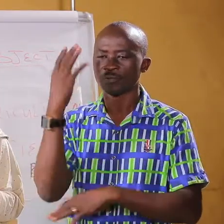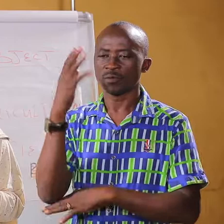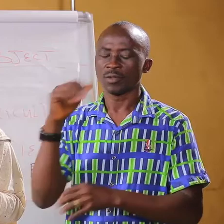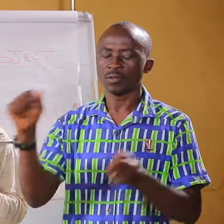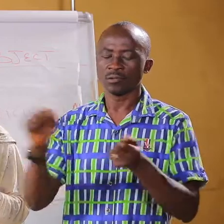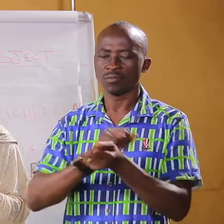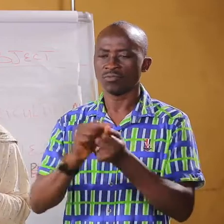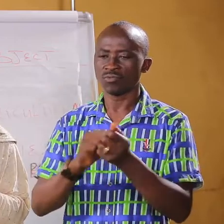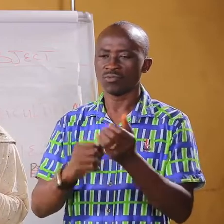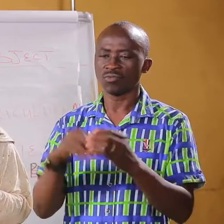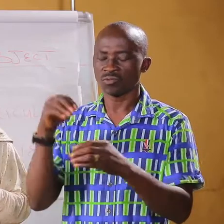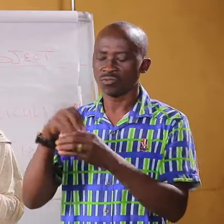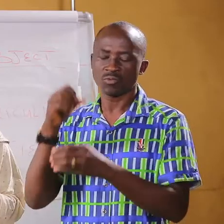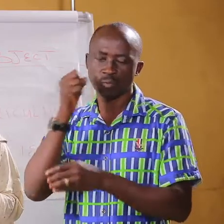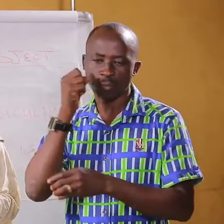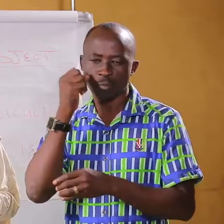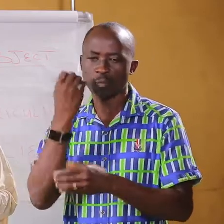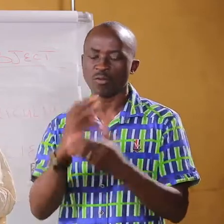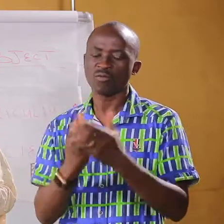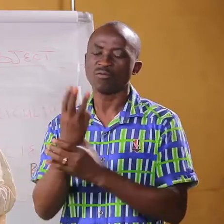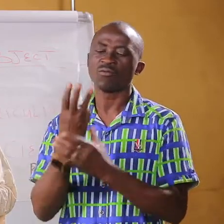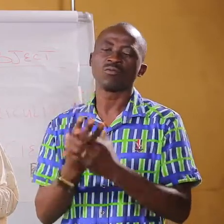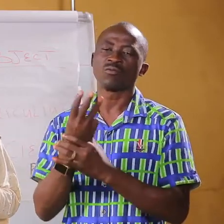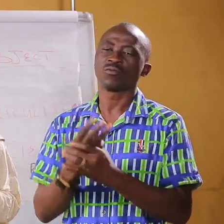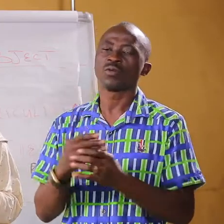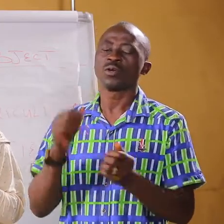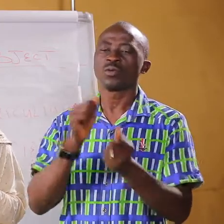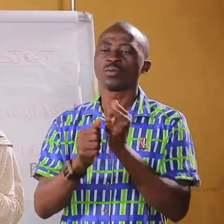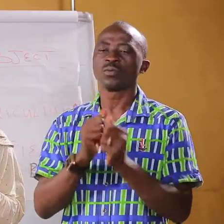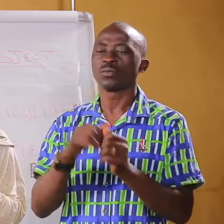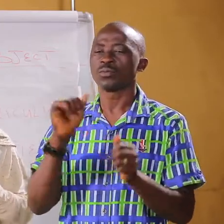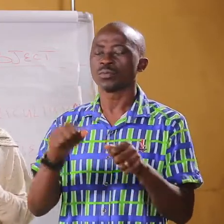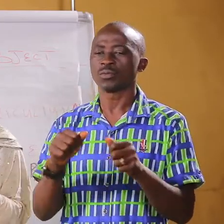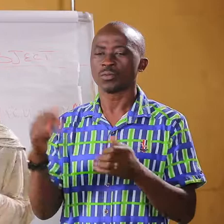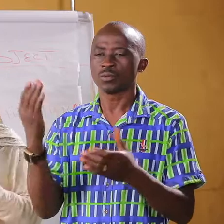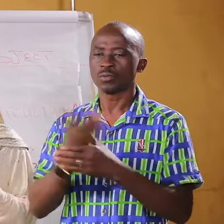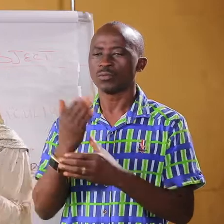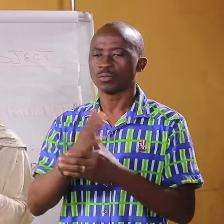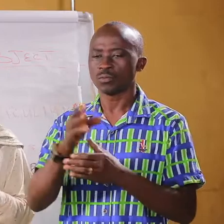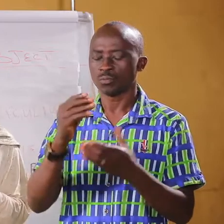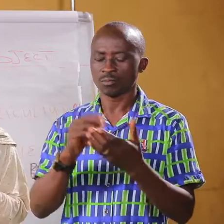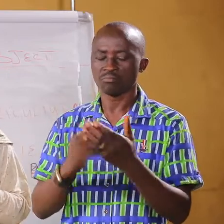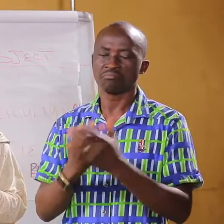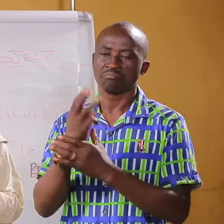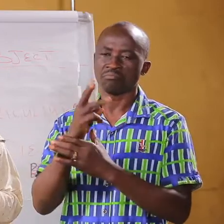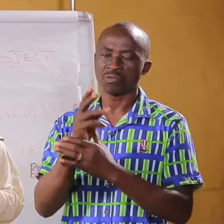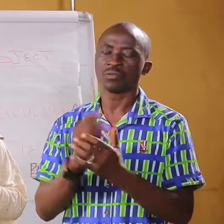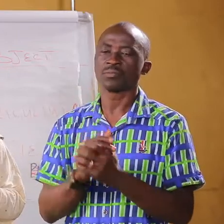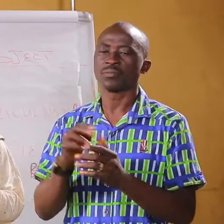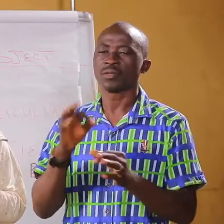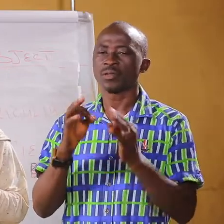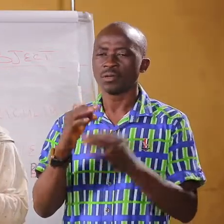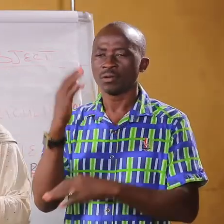seeds of wheat. And these wheat, they are They can disturb your plants. But when the fire burns them, that means you are